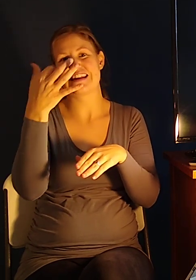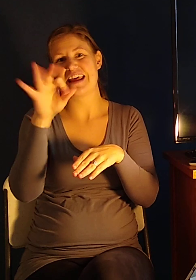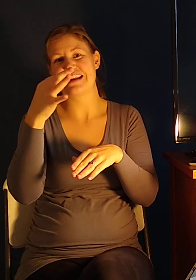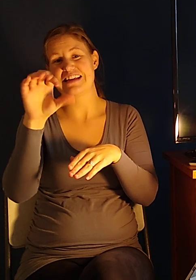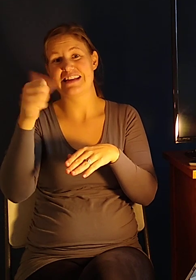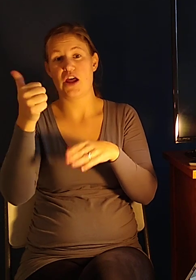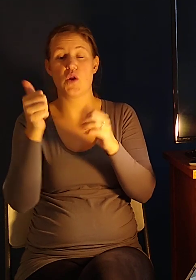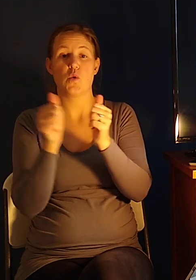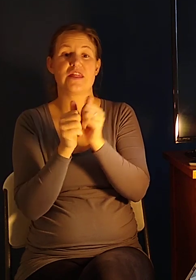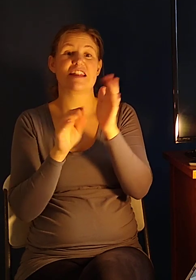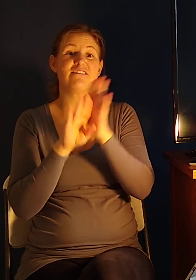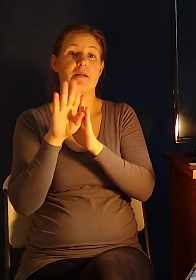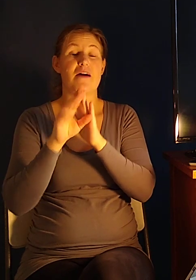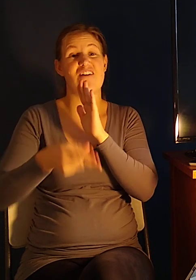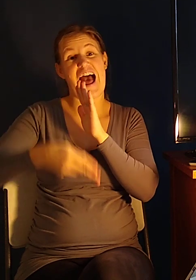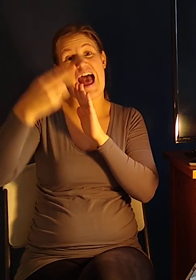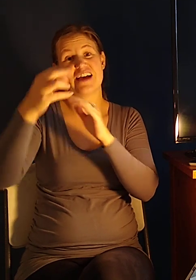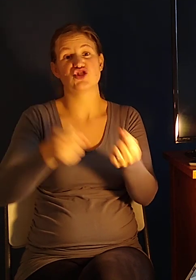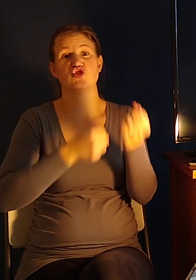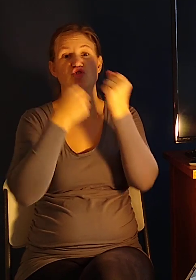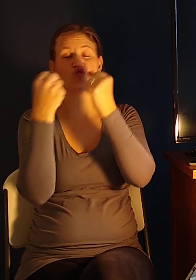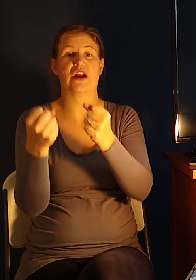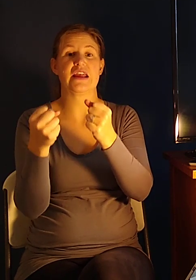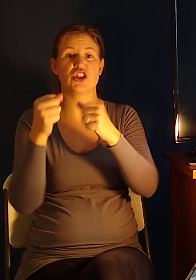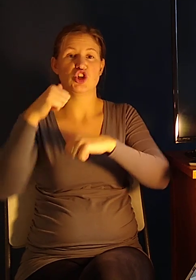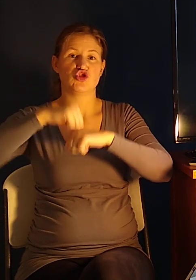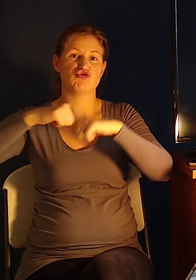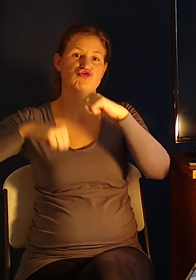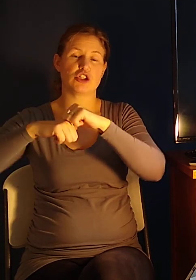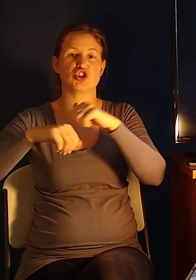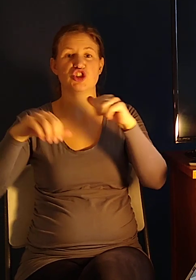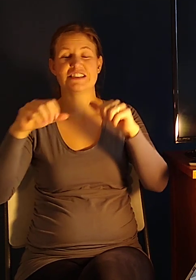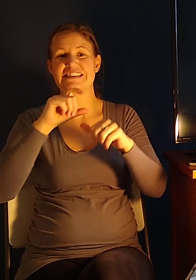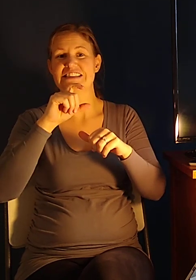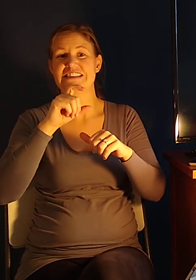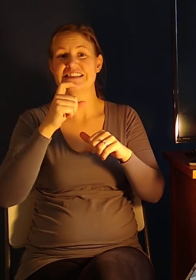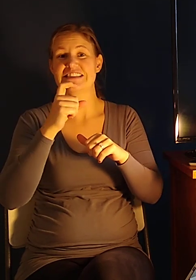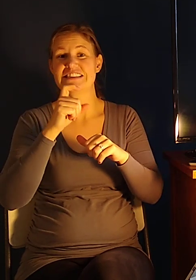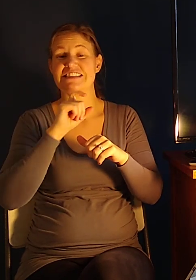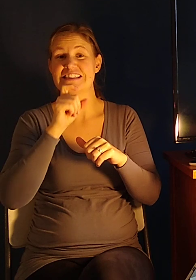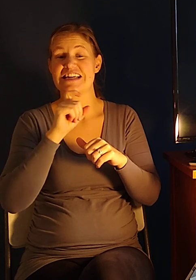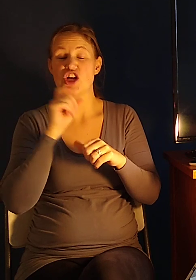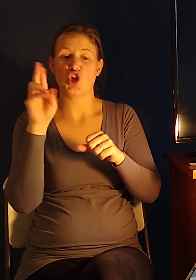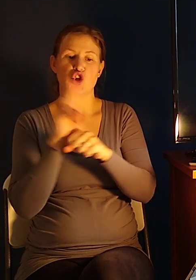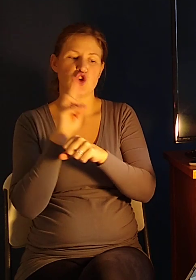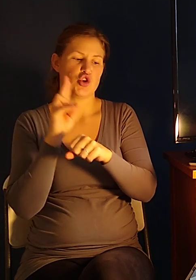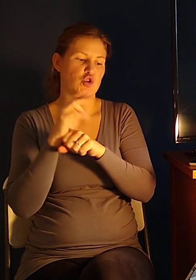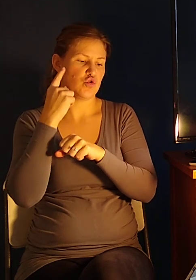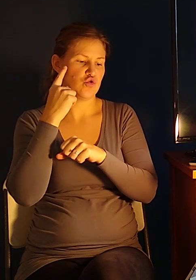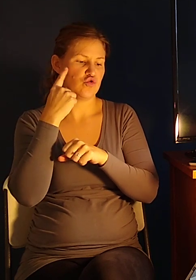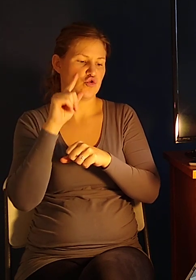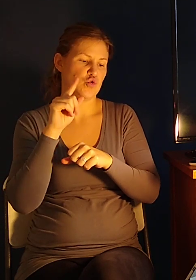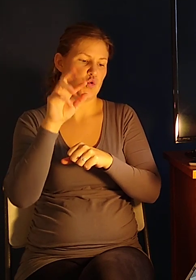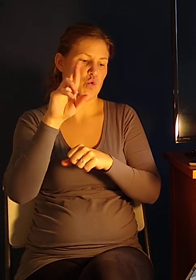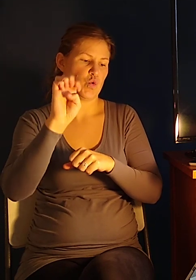development of high-strength structural steel used as the reinforcing material